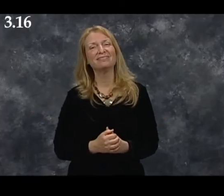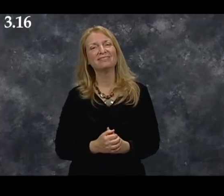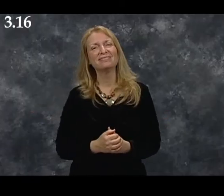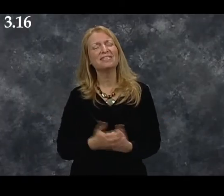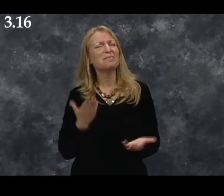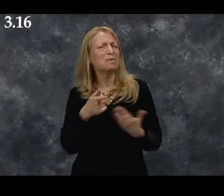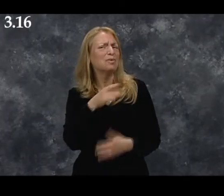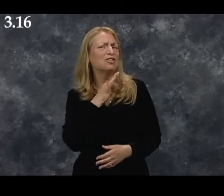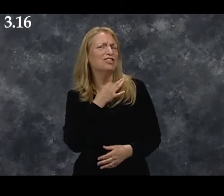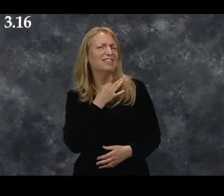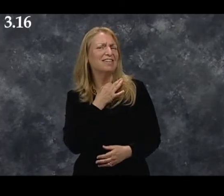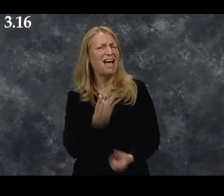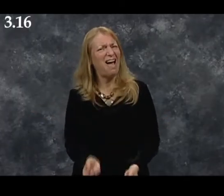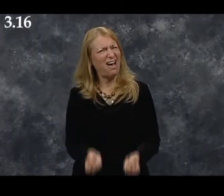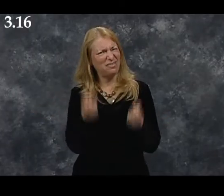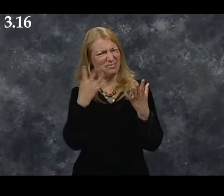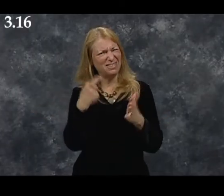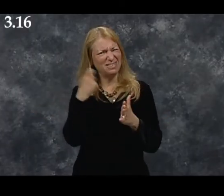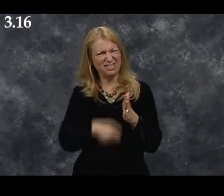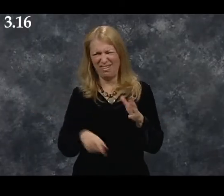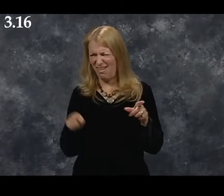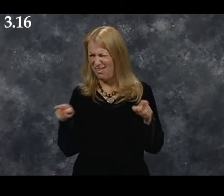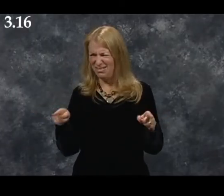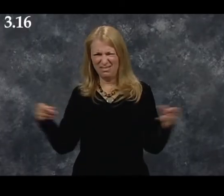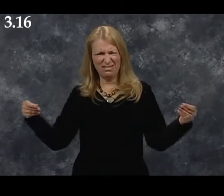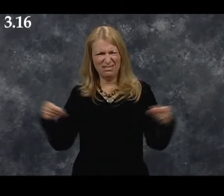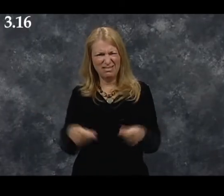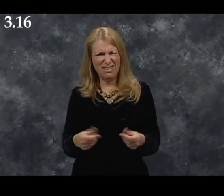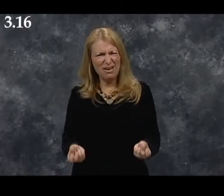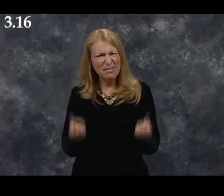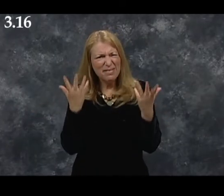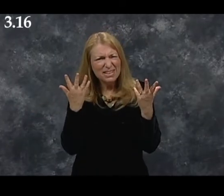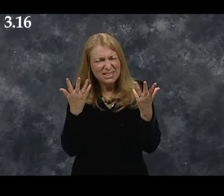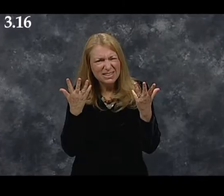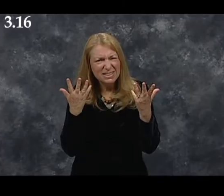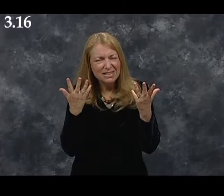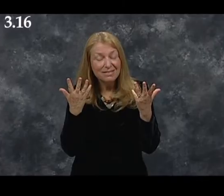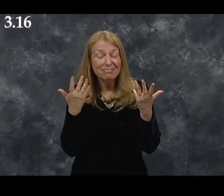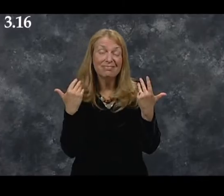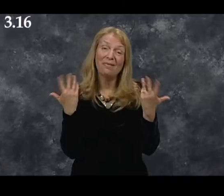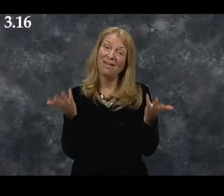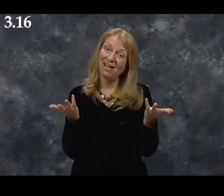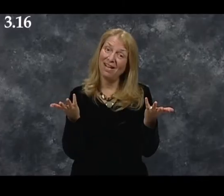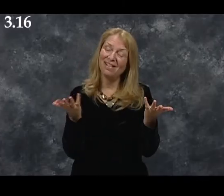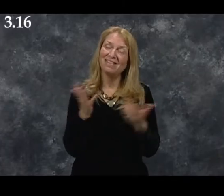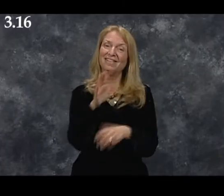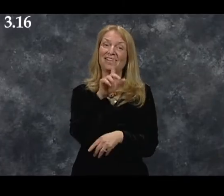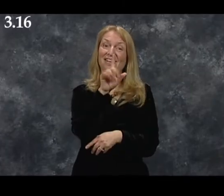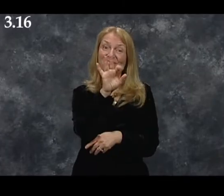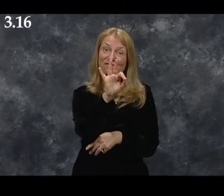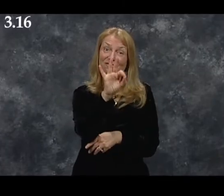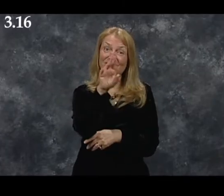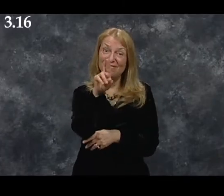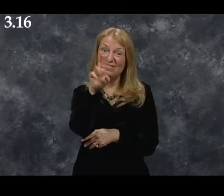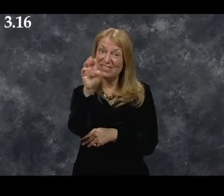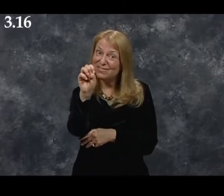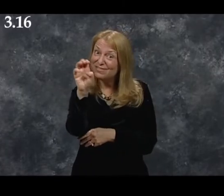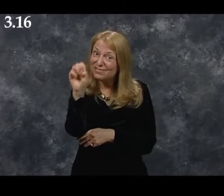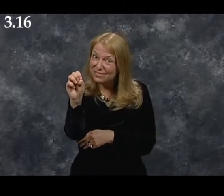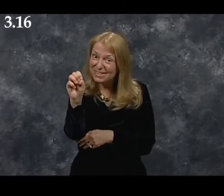versa. Perhaps you're curious how much it costs for each of the callers to use this service. Well,